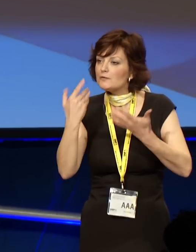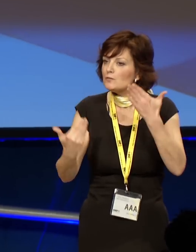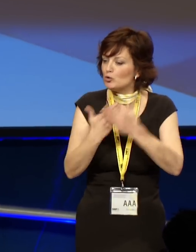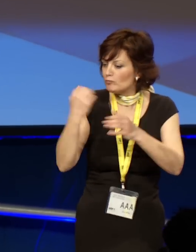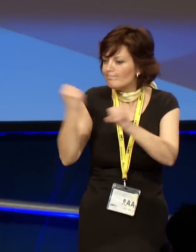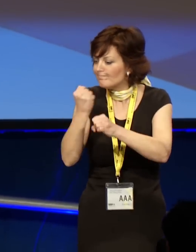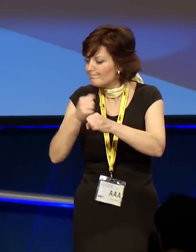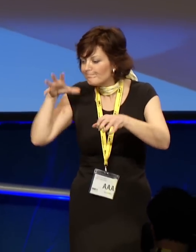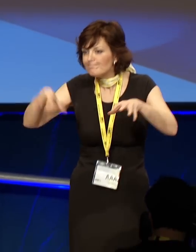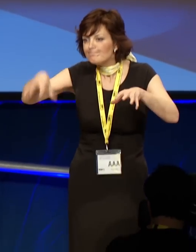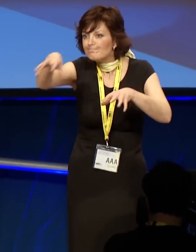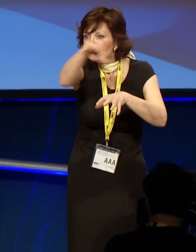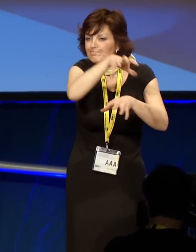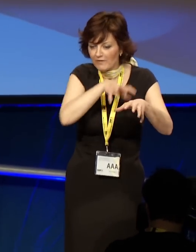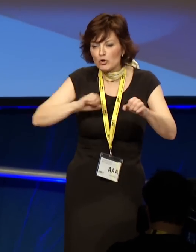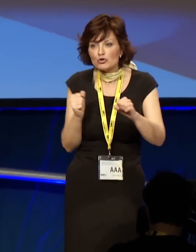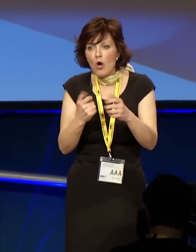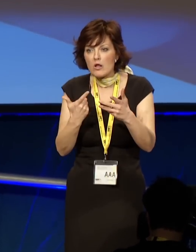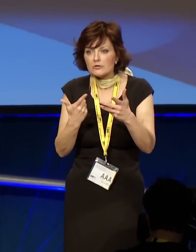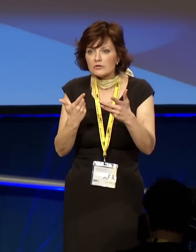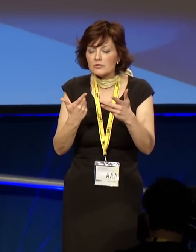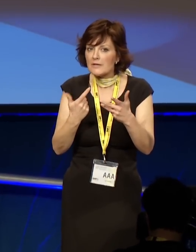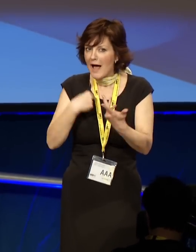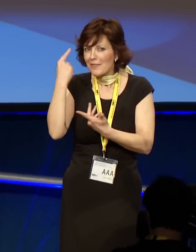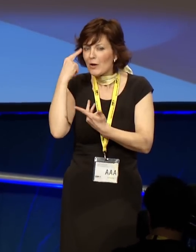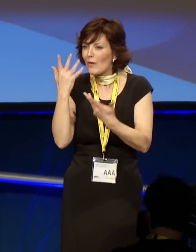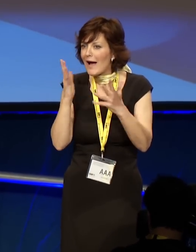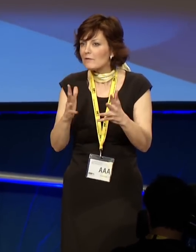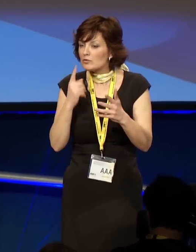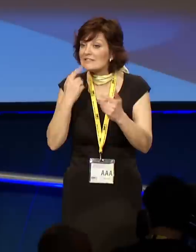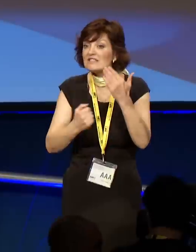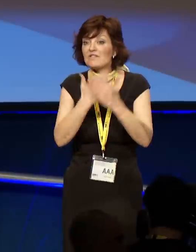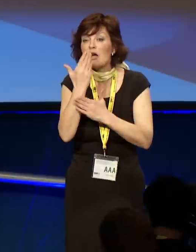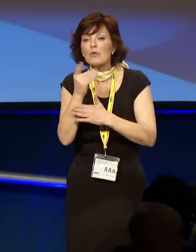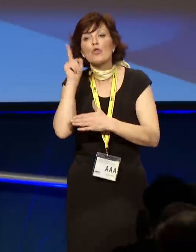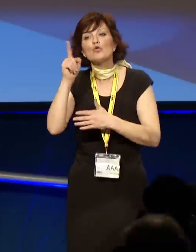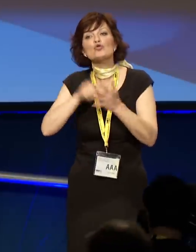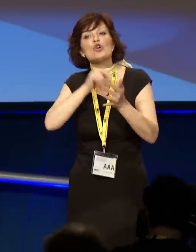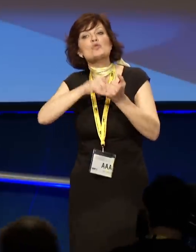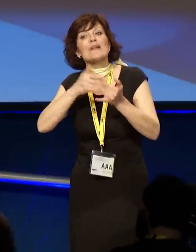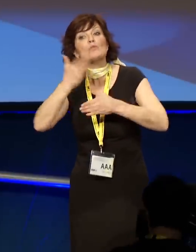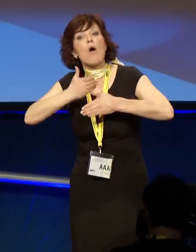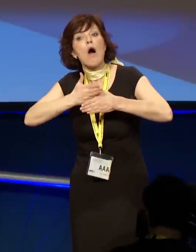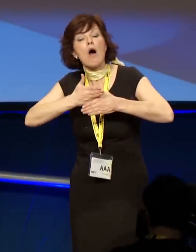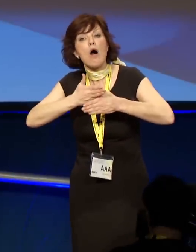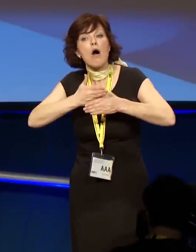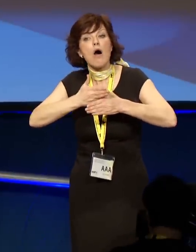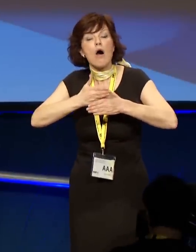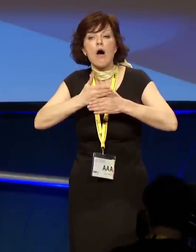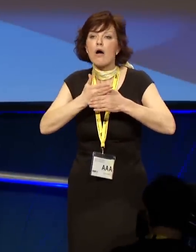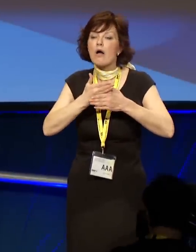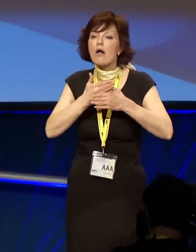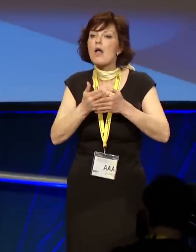In fact, one of the big successes of our term in office has been the development through John Swinney's work of the NPD,